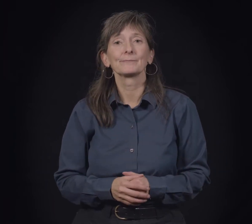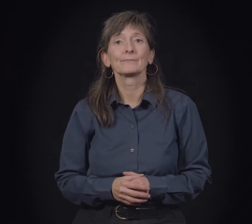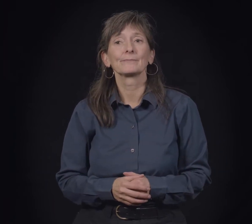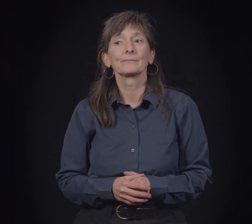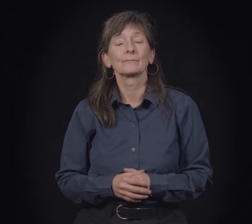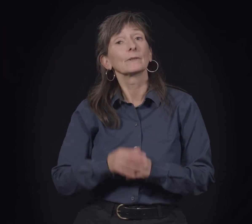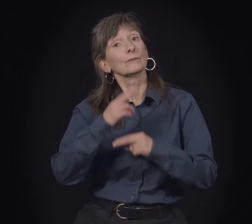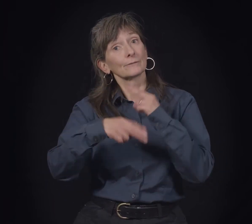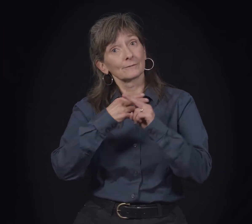universal design,